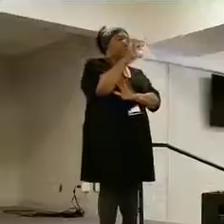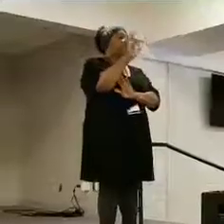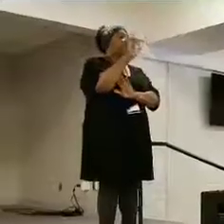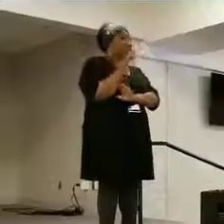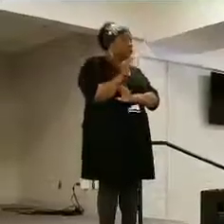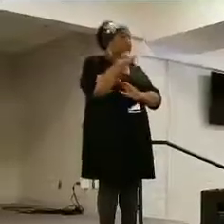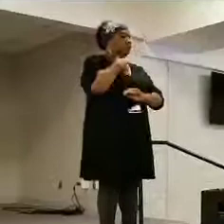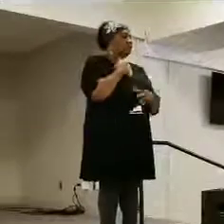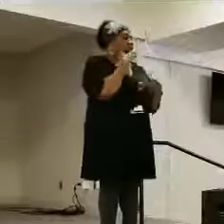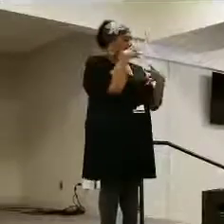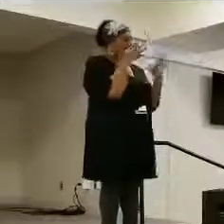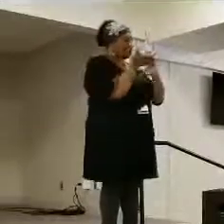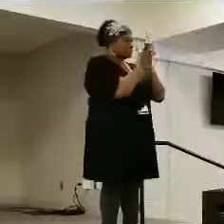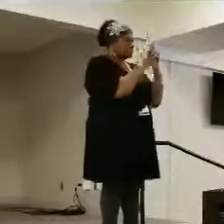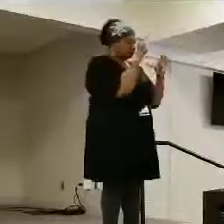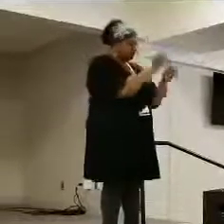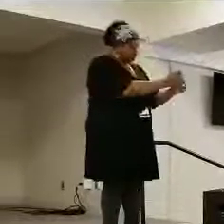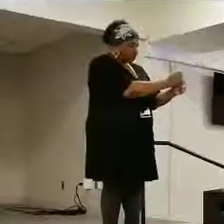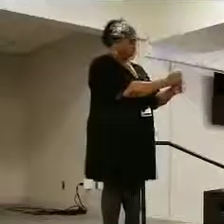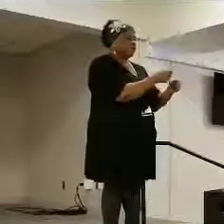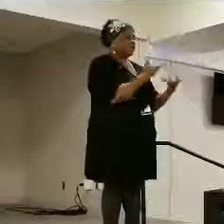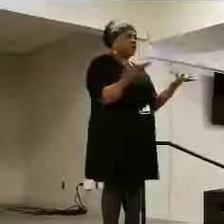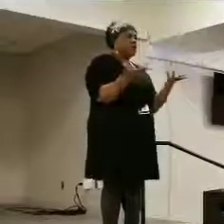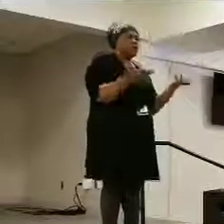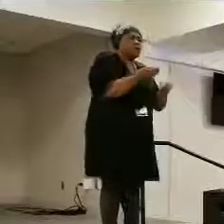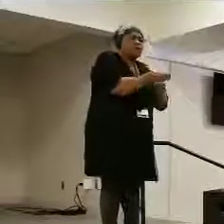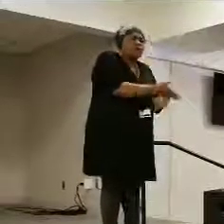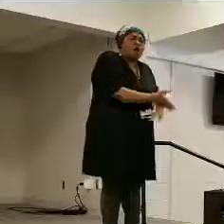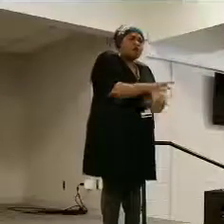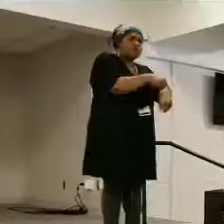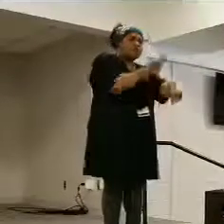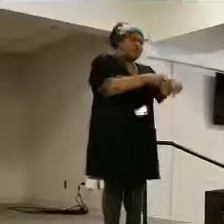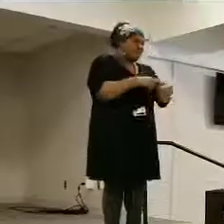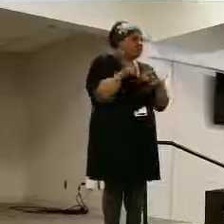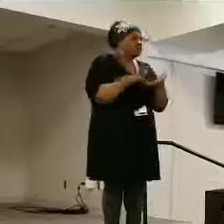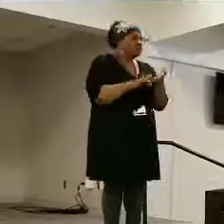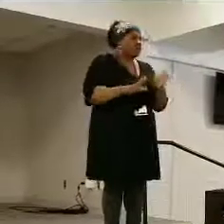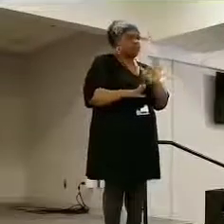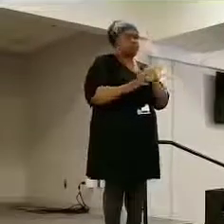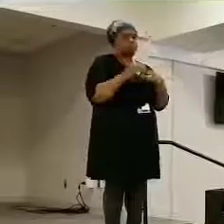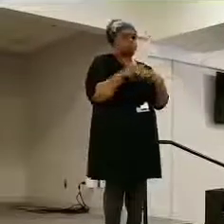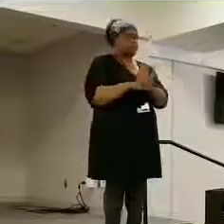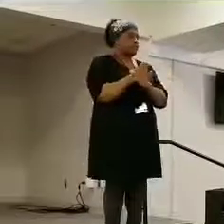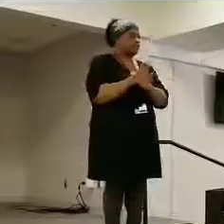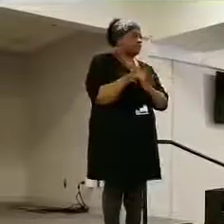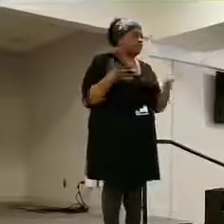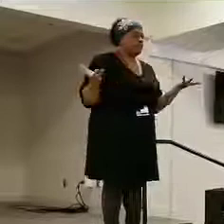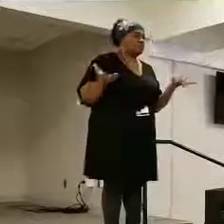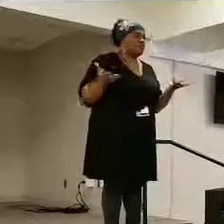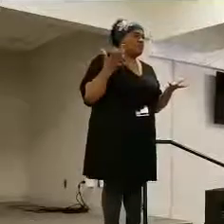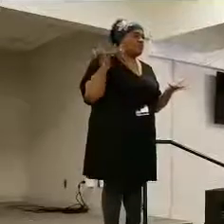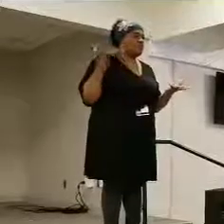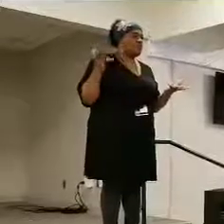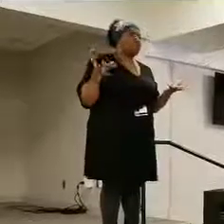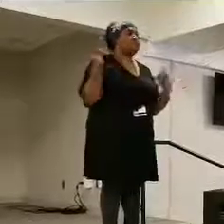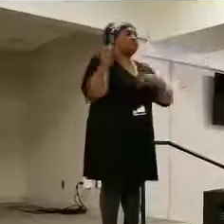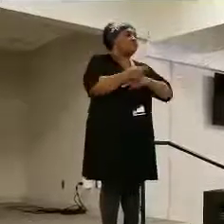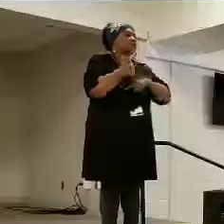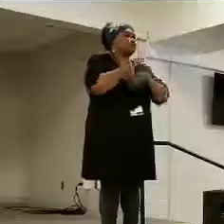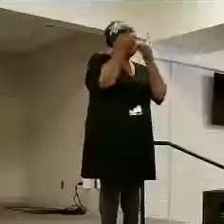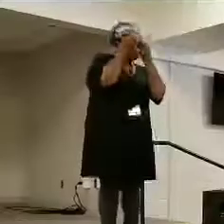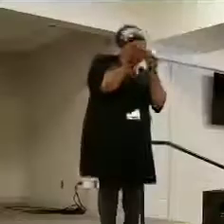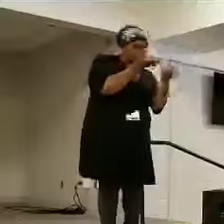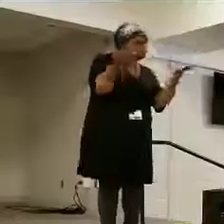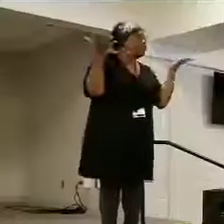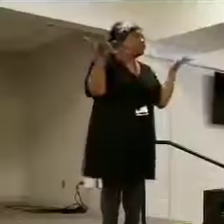I've become interested in what causes such natural disasters to form. Today, I will inform